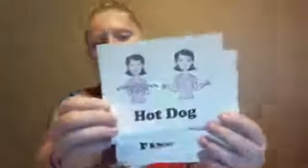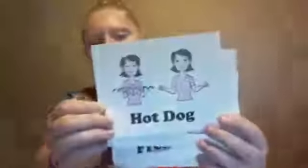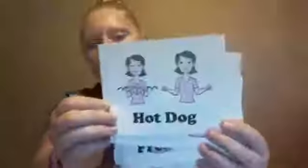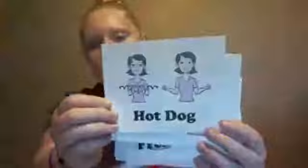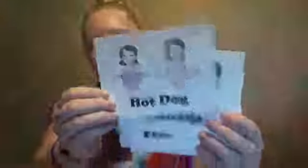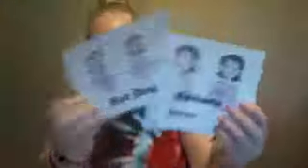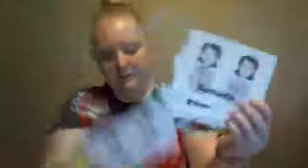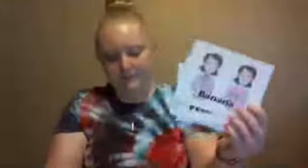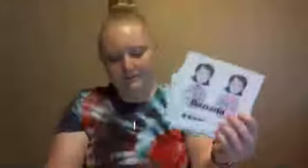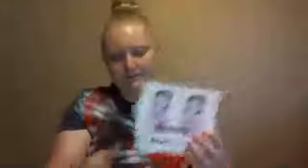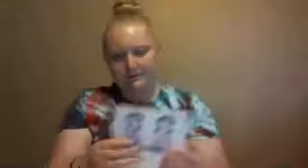Hot dog.